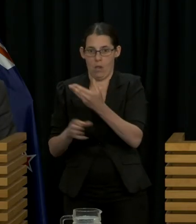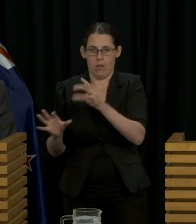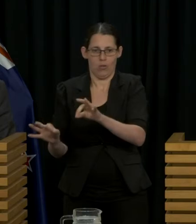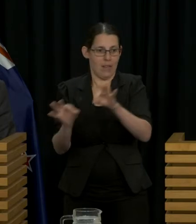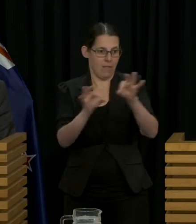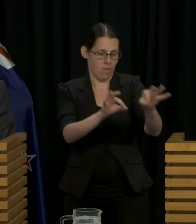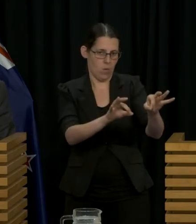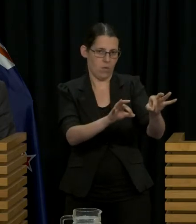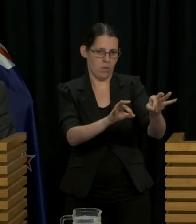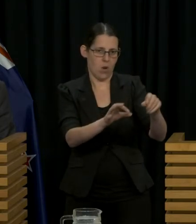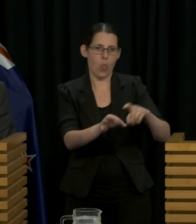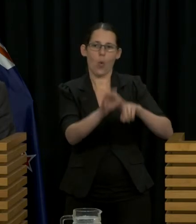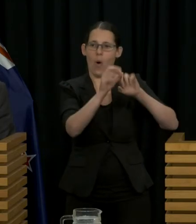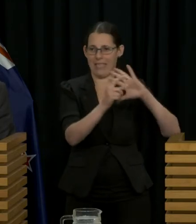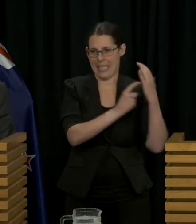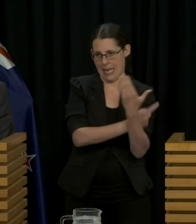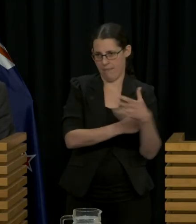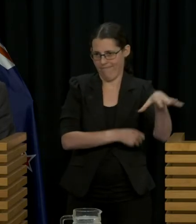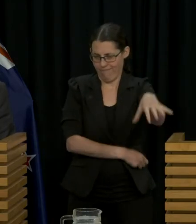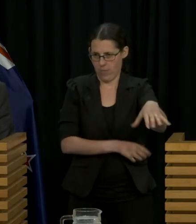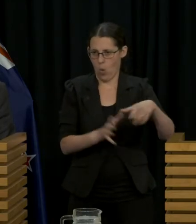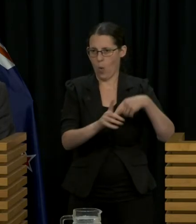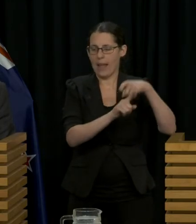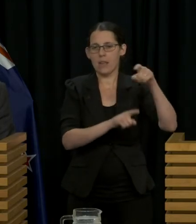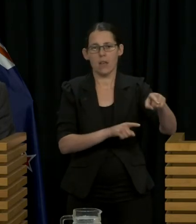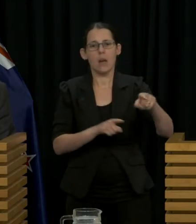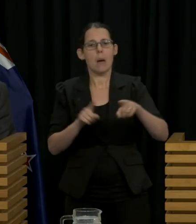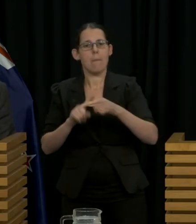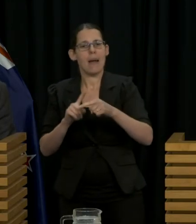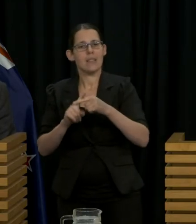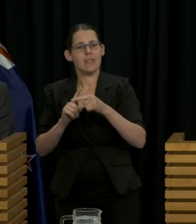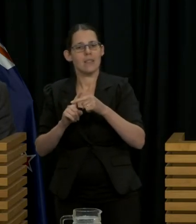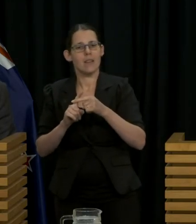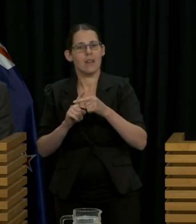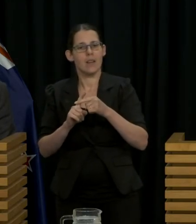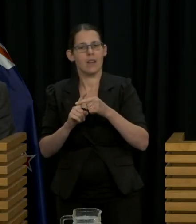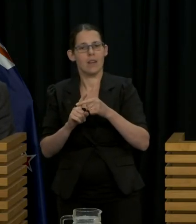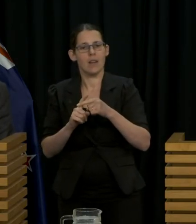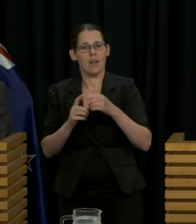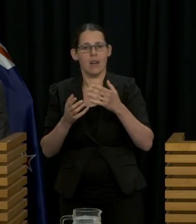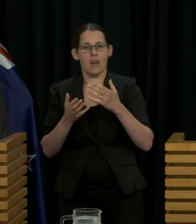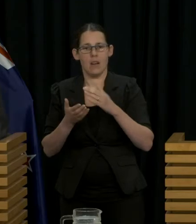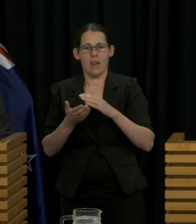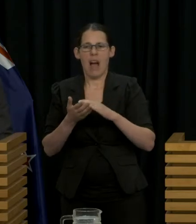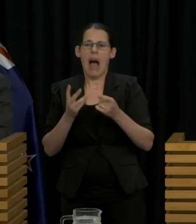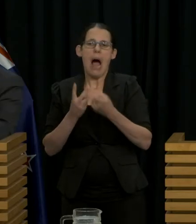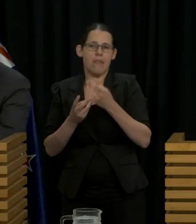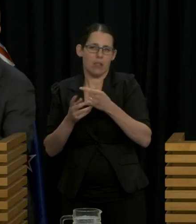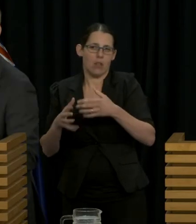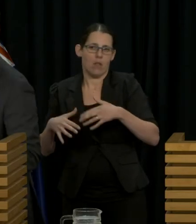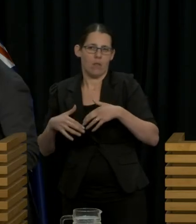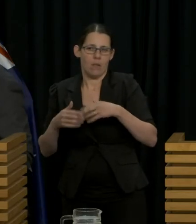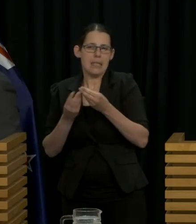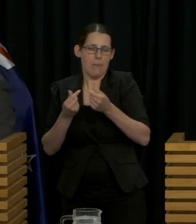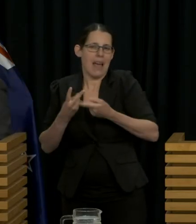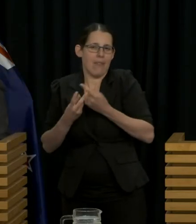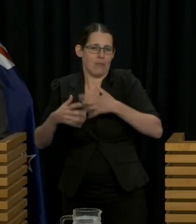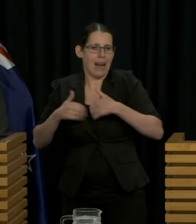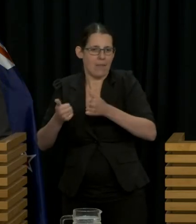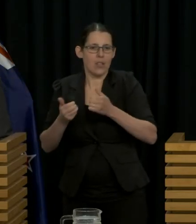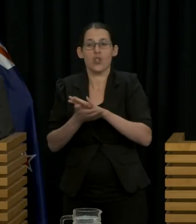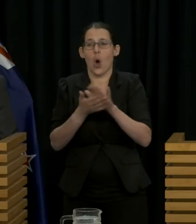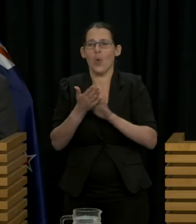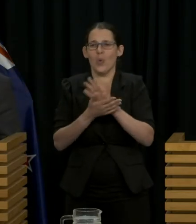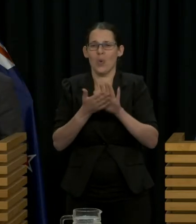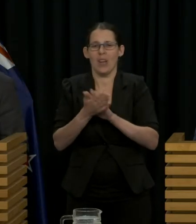previously reported cases are now recovered. So we have 69 active cases presently. All right, thank you. No, nice try. I think we'll